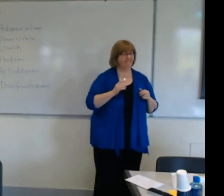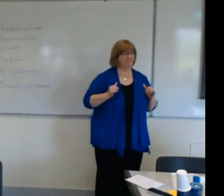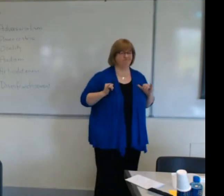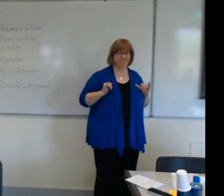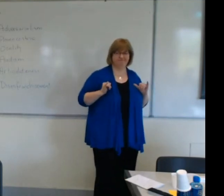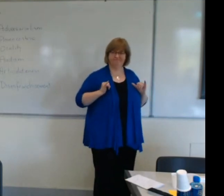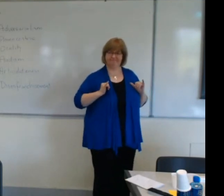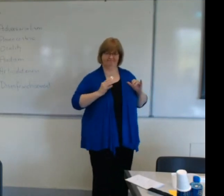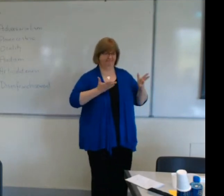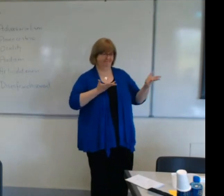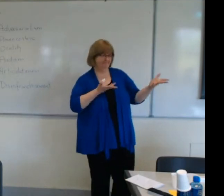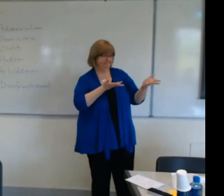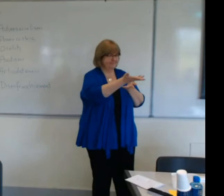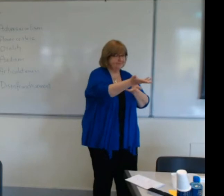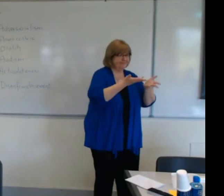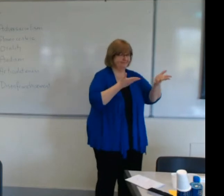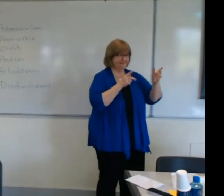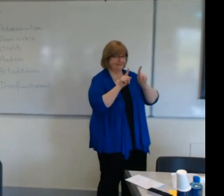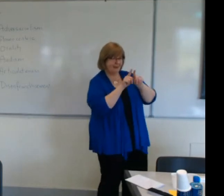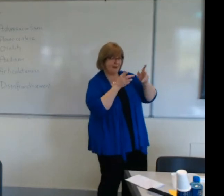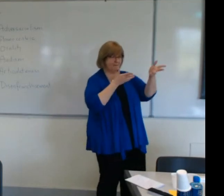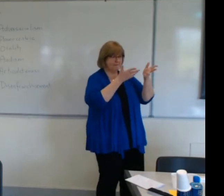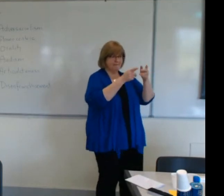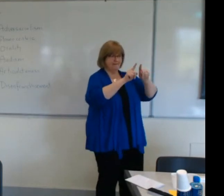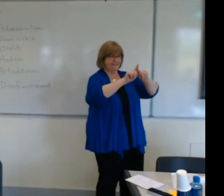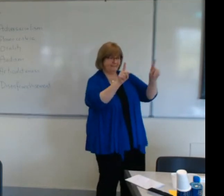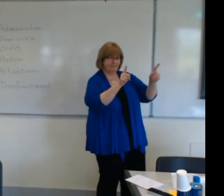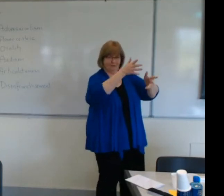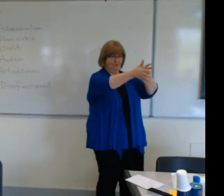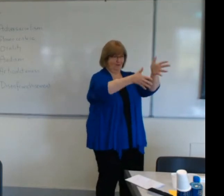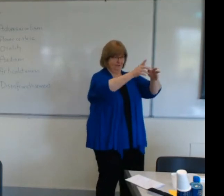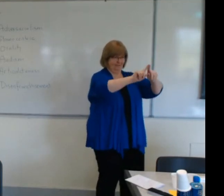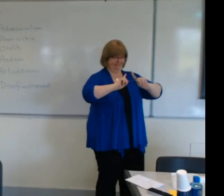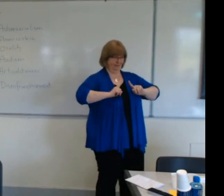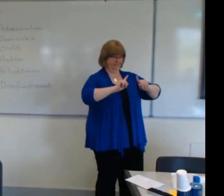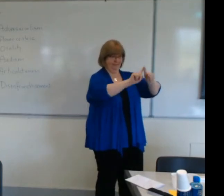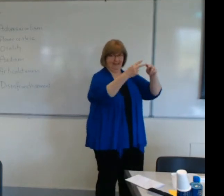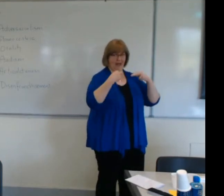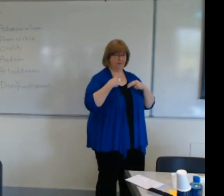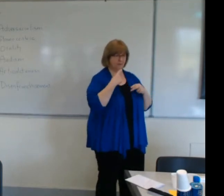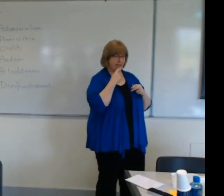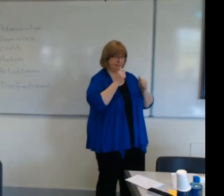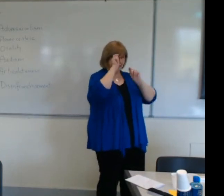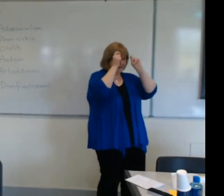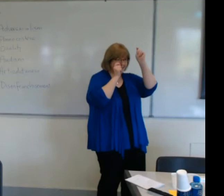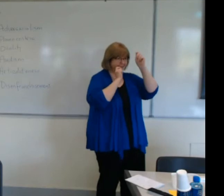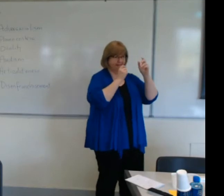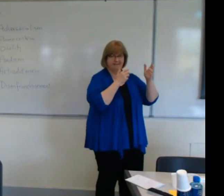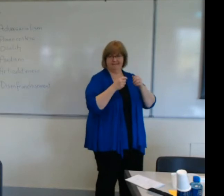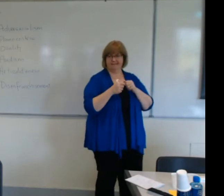breakdown. But for a deaf interpreter, there is that understanding there. Even though we both use different